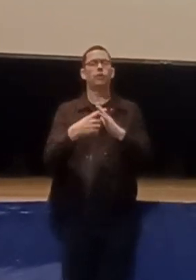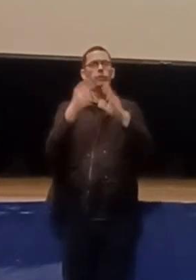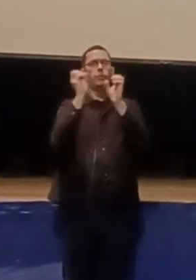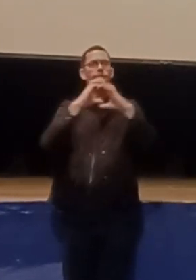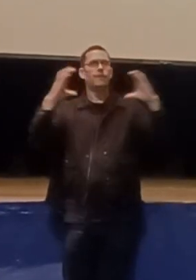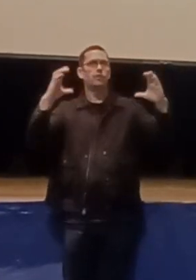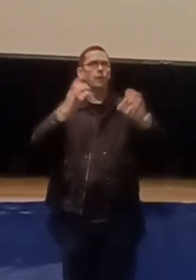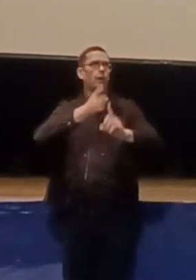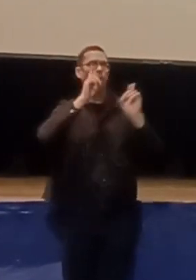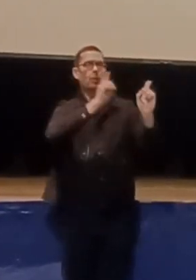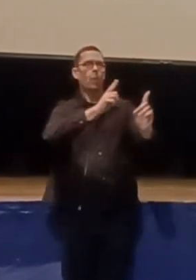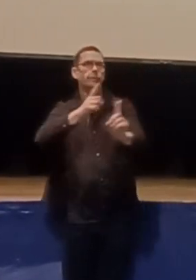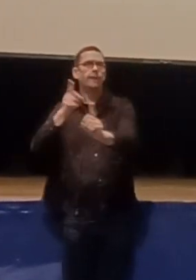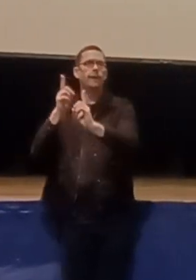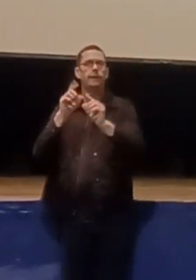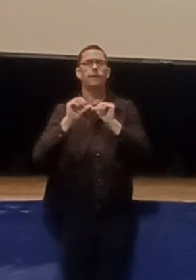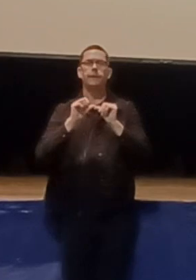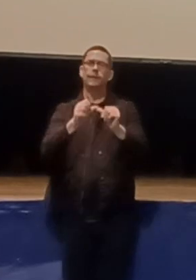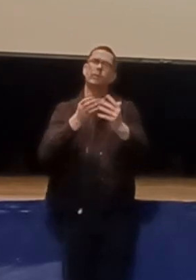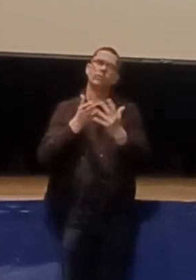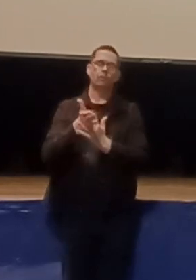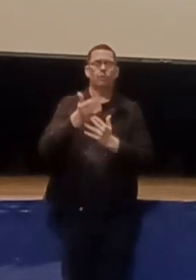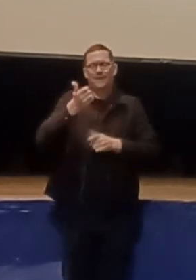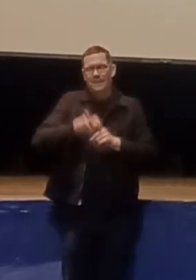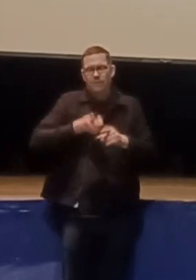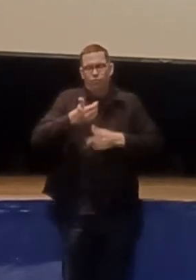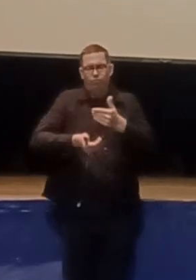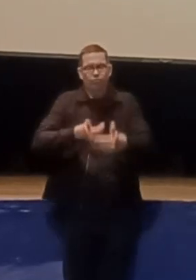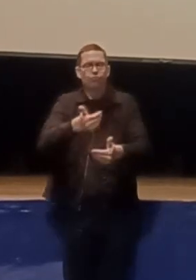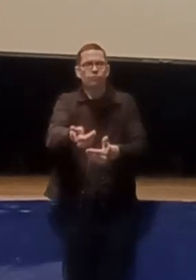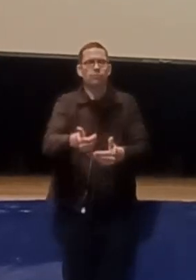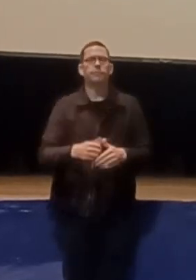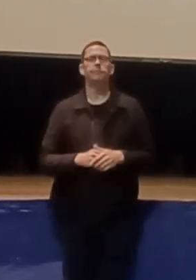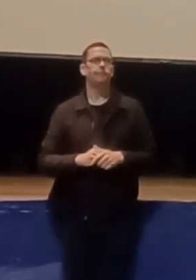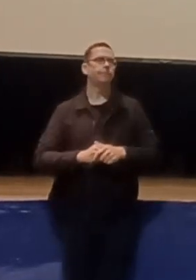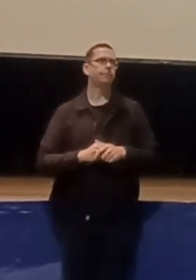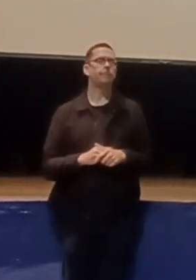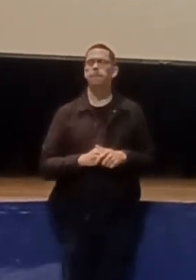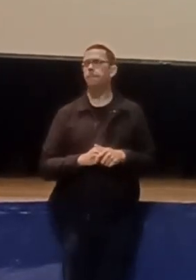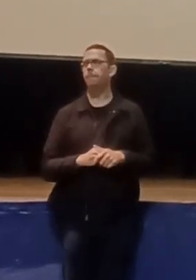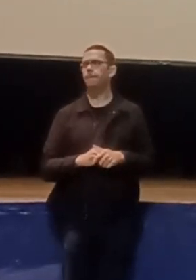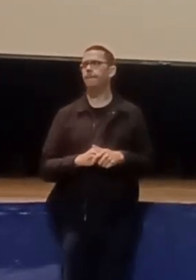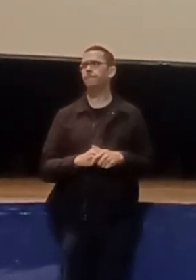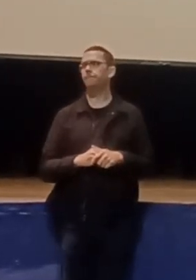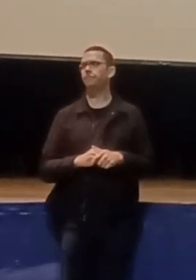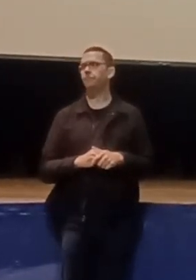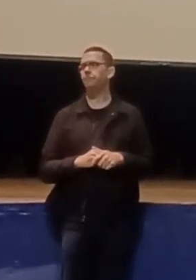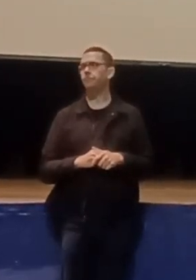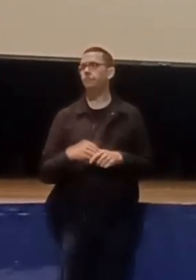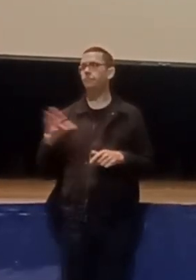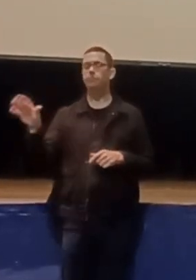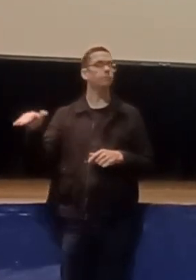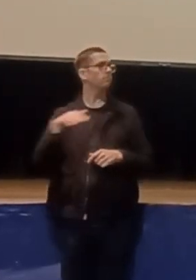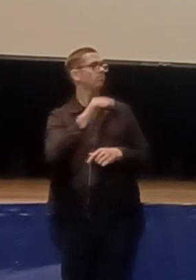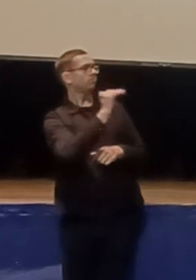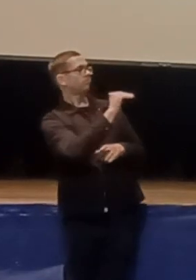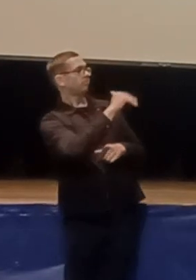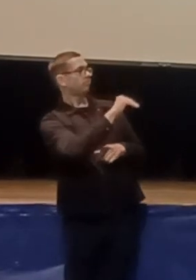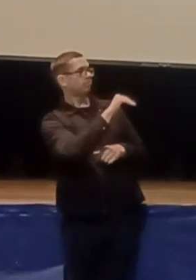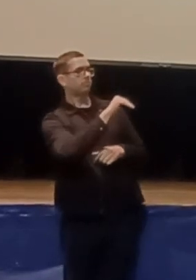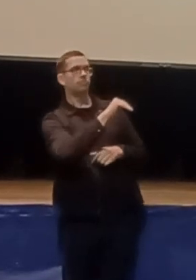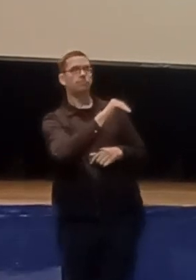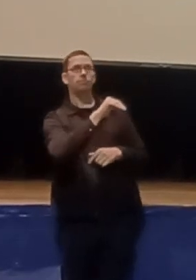goal setting and continues through all of those phases. Okay. Hey, Diana, can you address